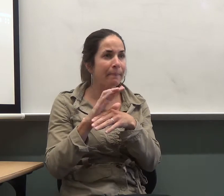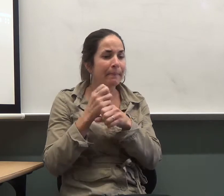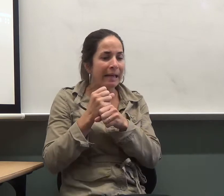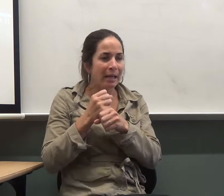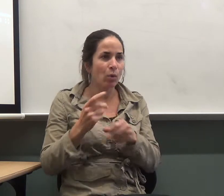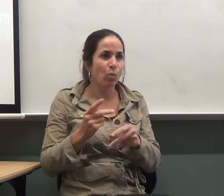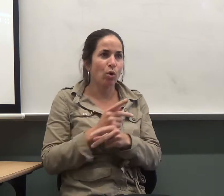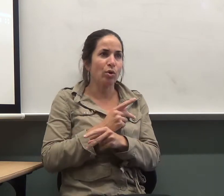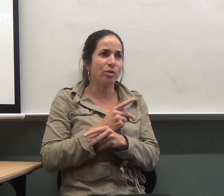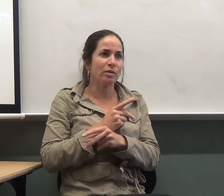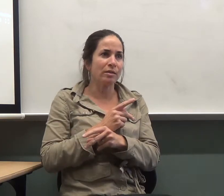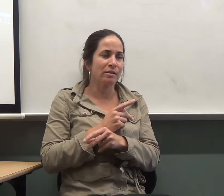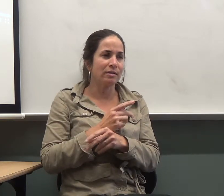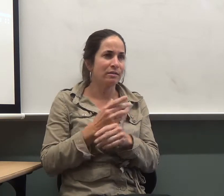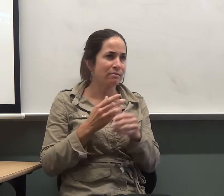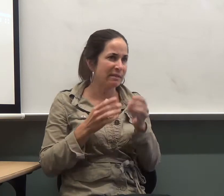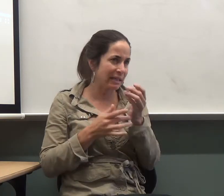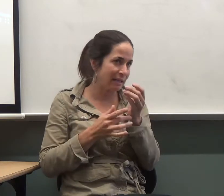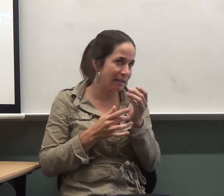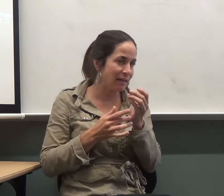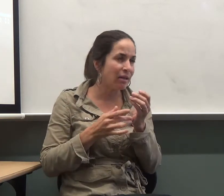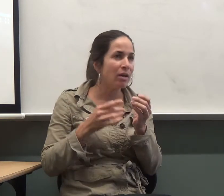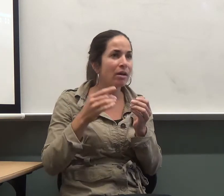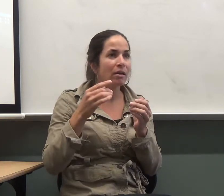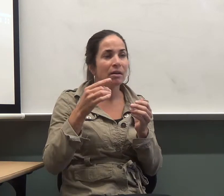that be a good reason to believe in something or not believe in something?